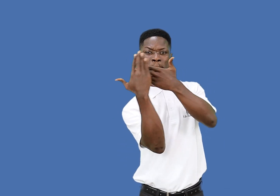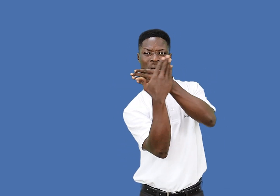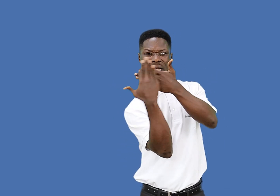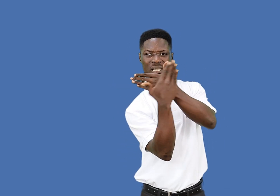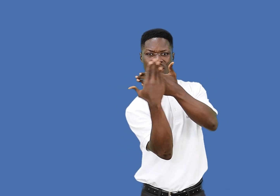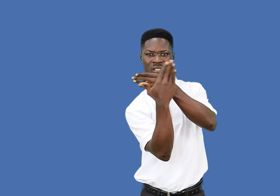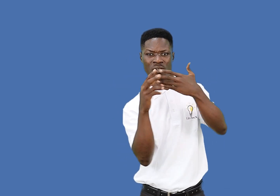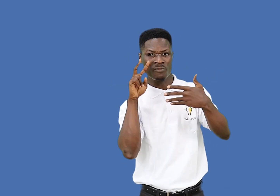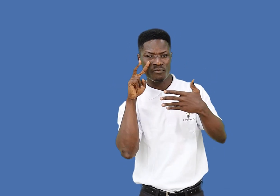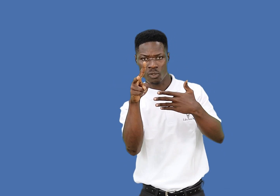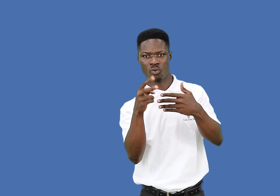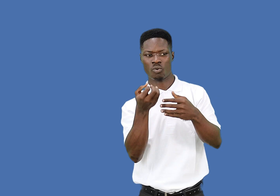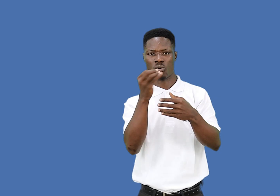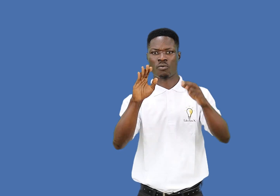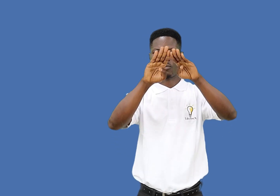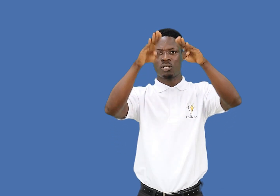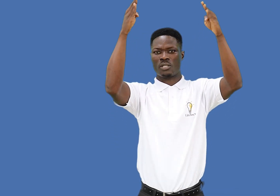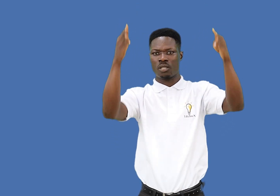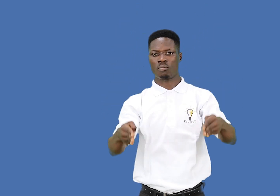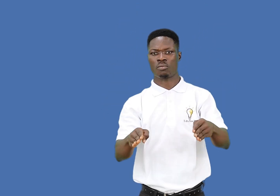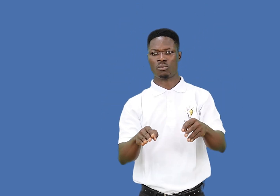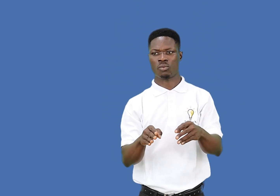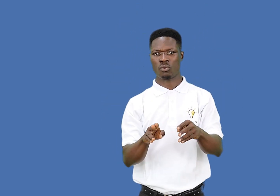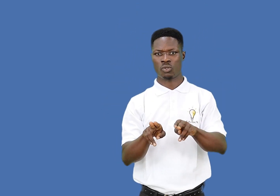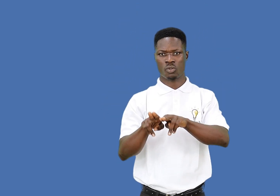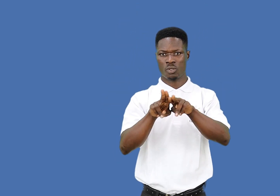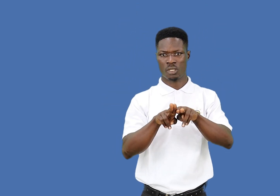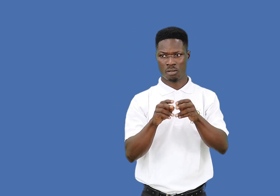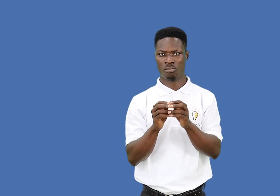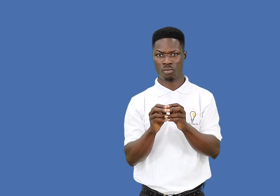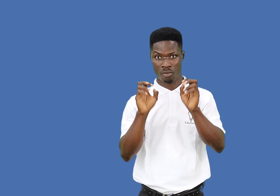All of these are at the back of the system unit.